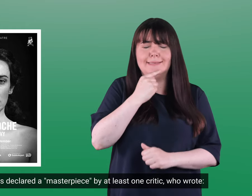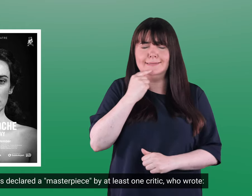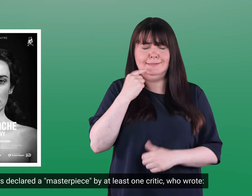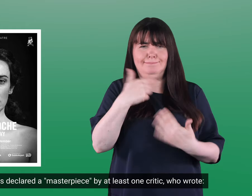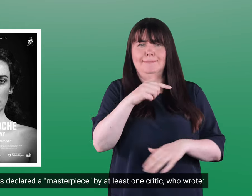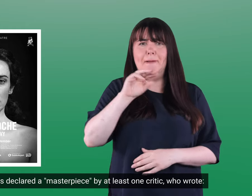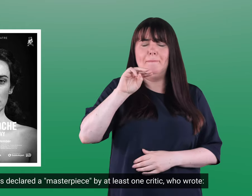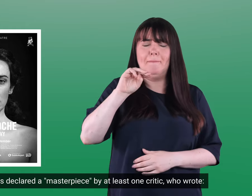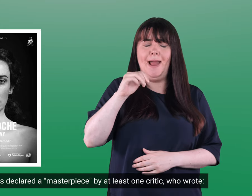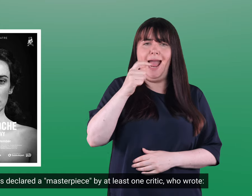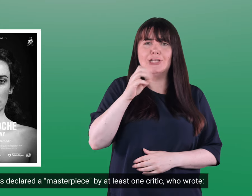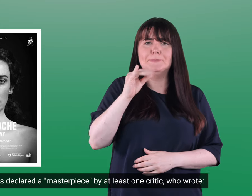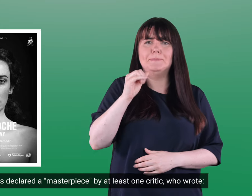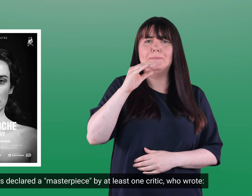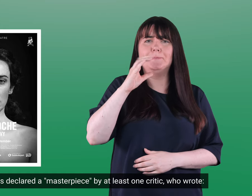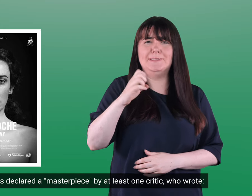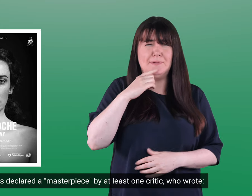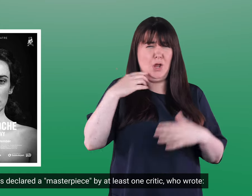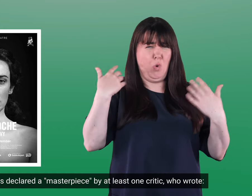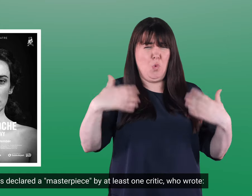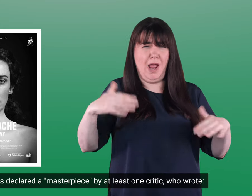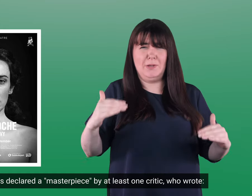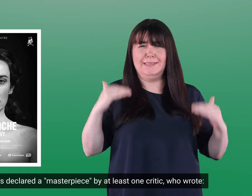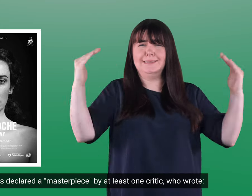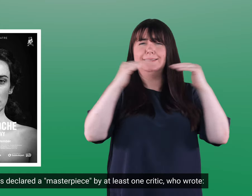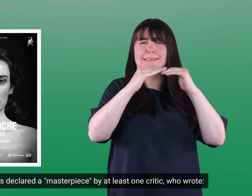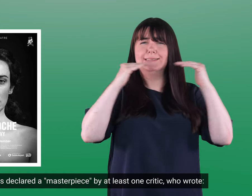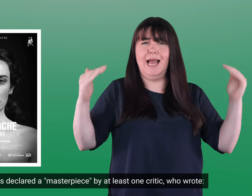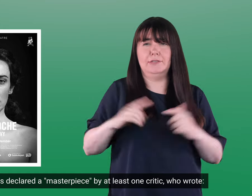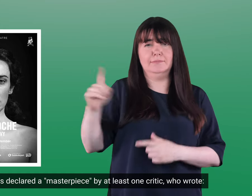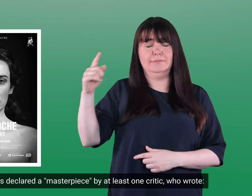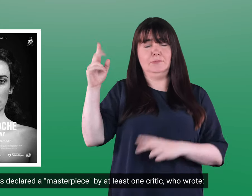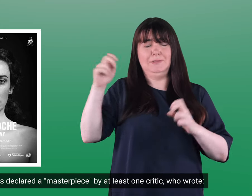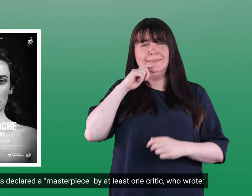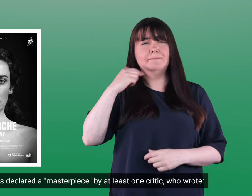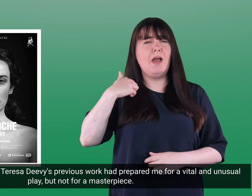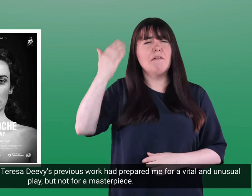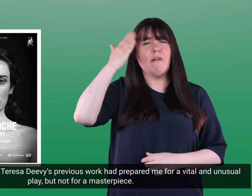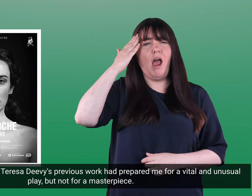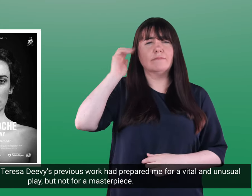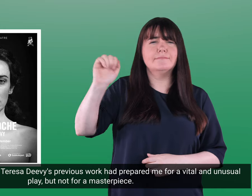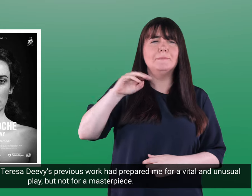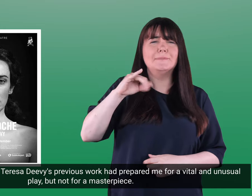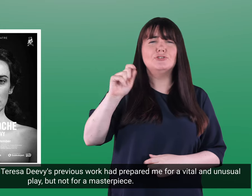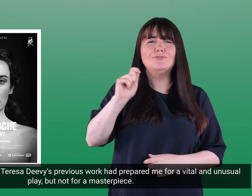My knowledge of Miss Teresa Deevy's previous work had prepared me for a vital and unusual play but not for a masterpiece.